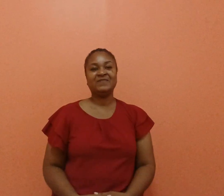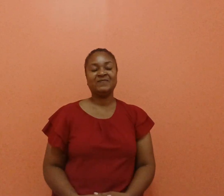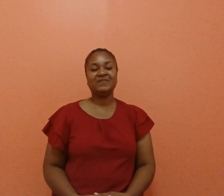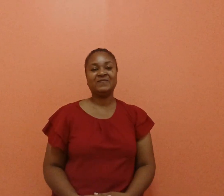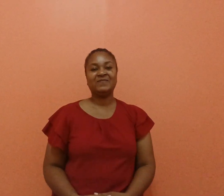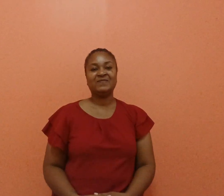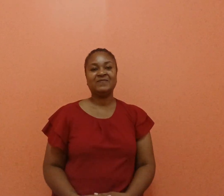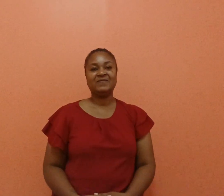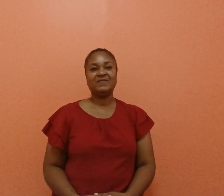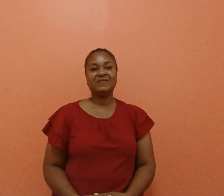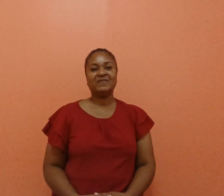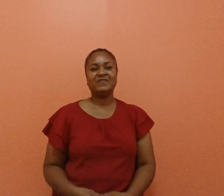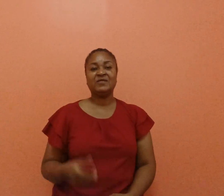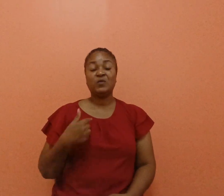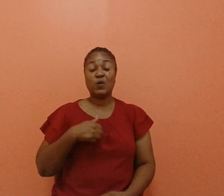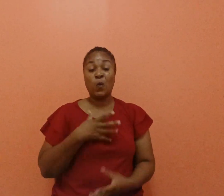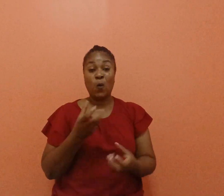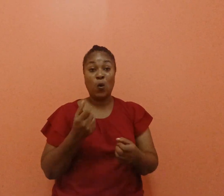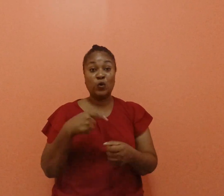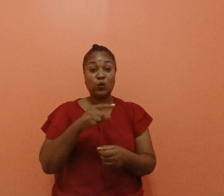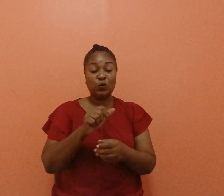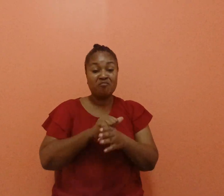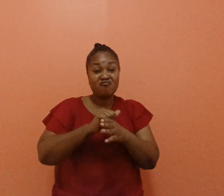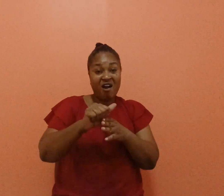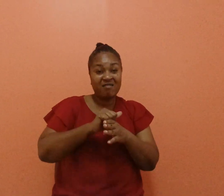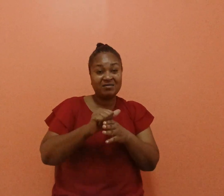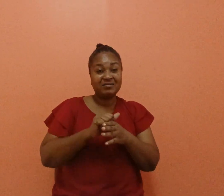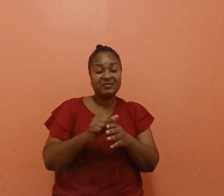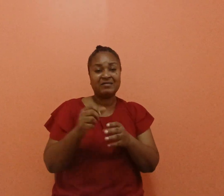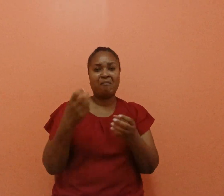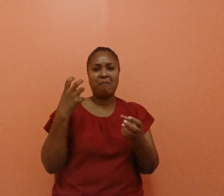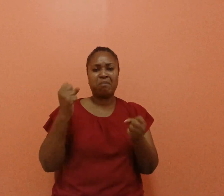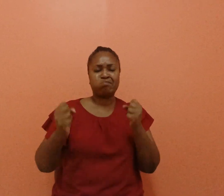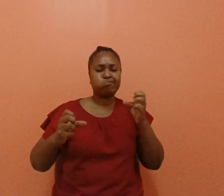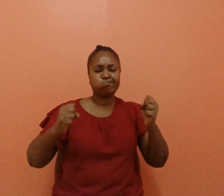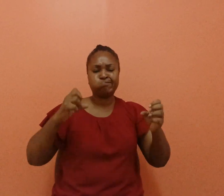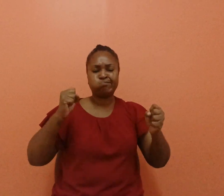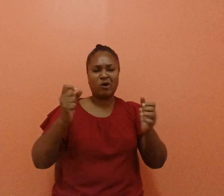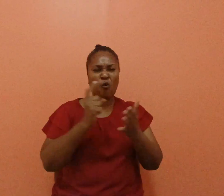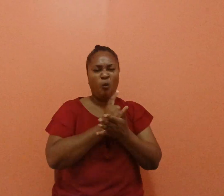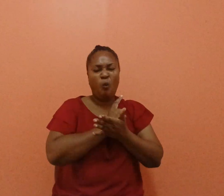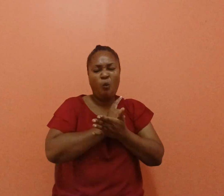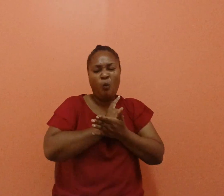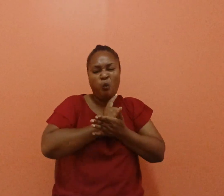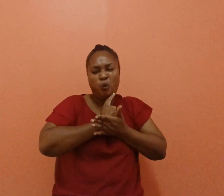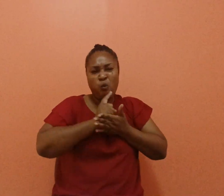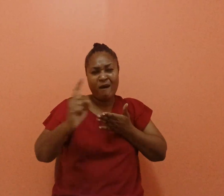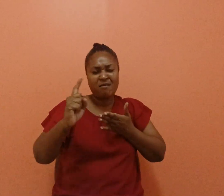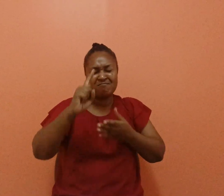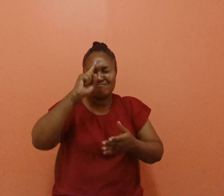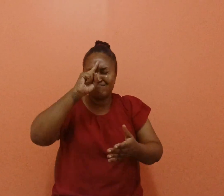We want you to practice signing this all week and believe it with your whole heart.